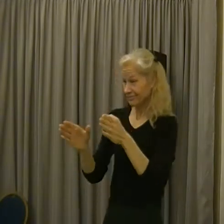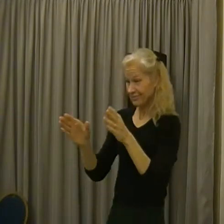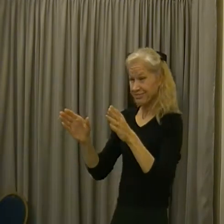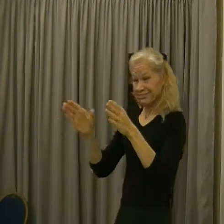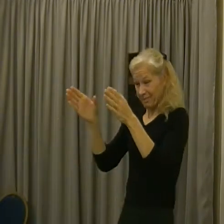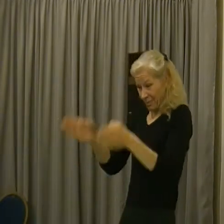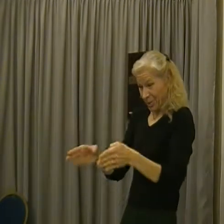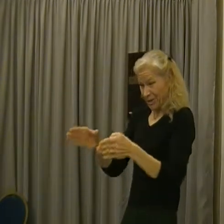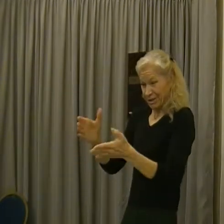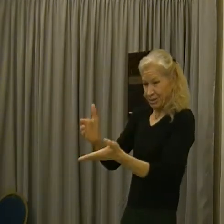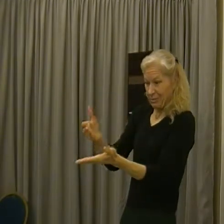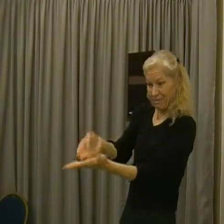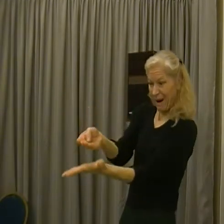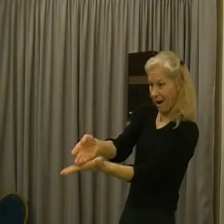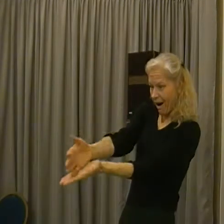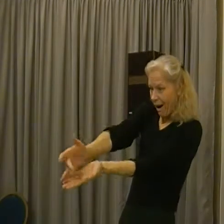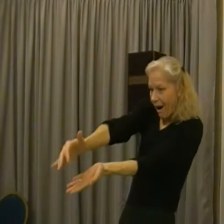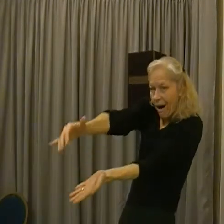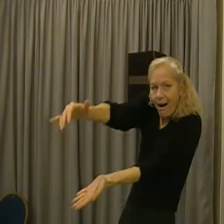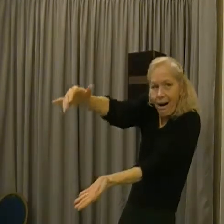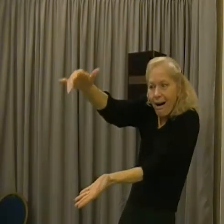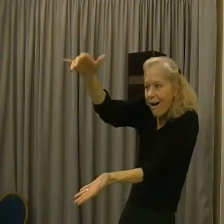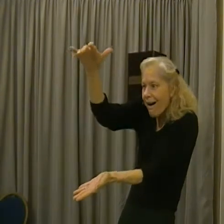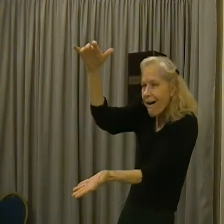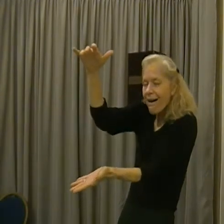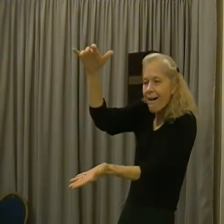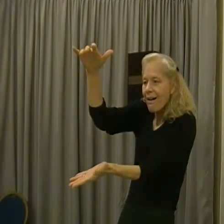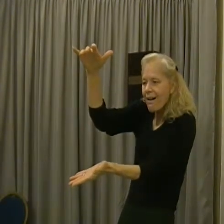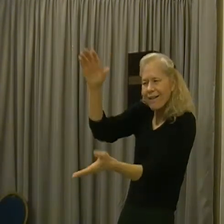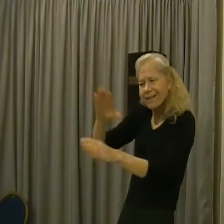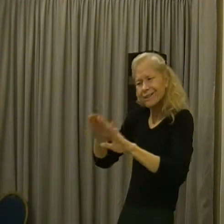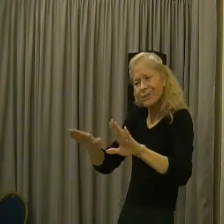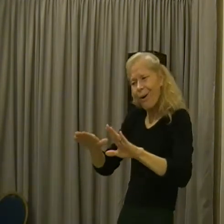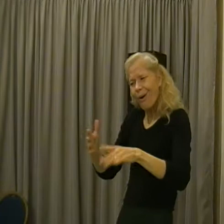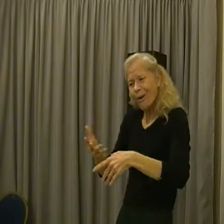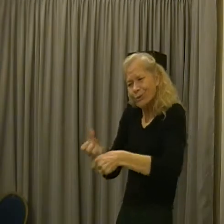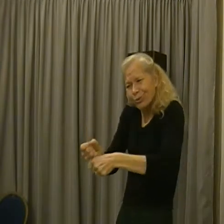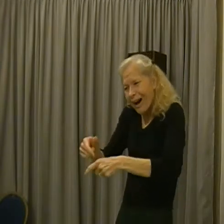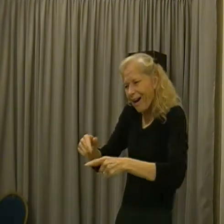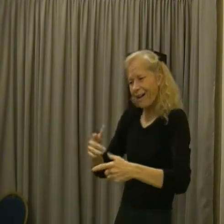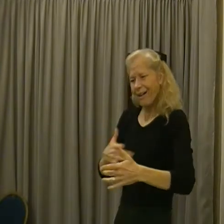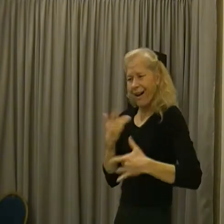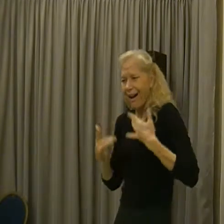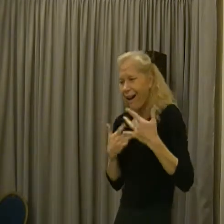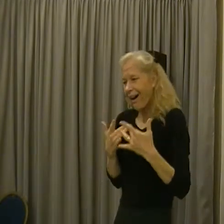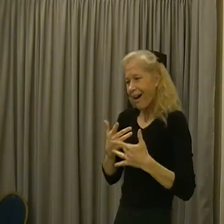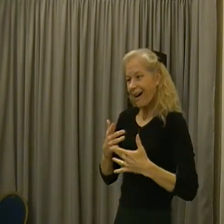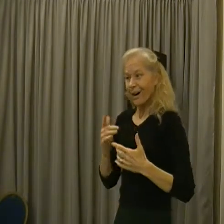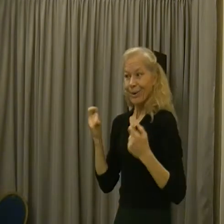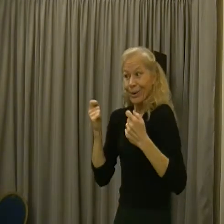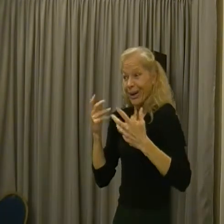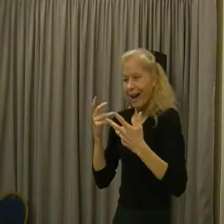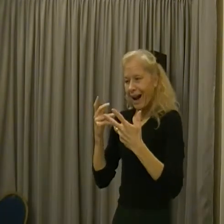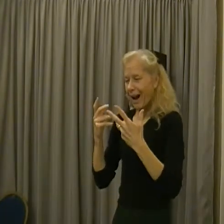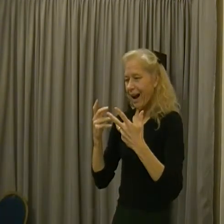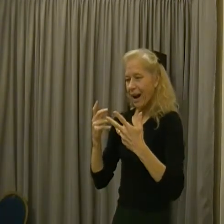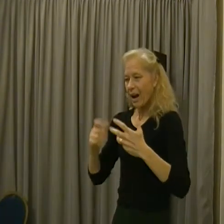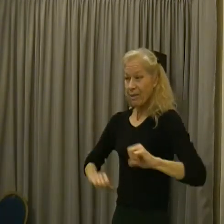sense, are wiser than others. I'm talking about earthly wisdom and IQ and such. Some people have a